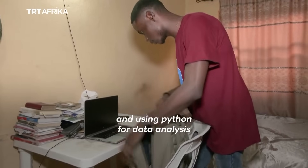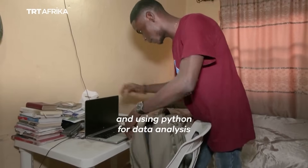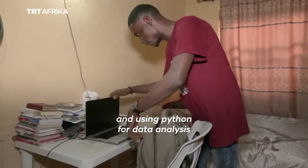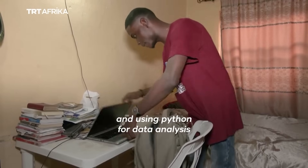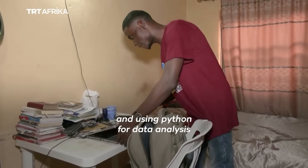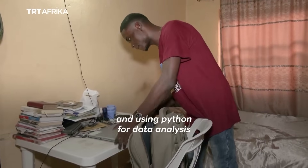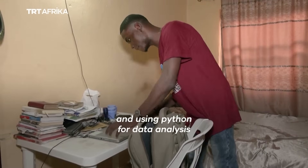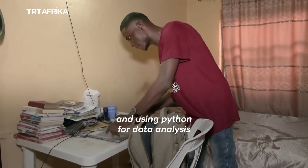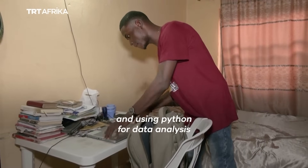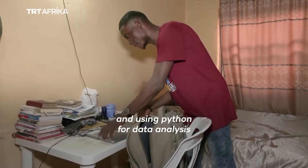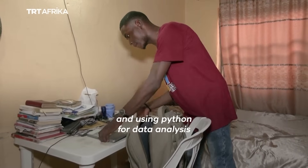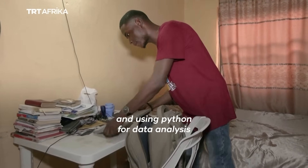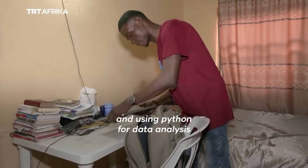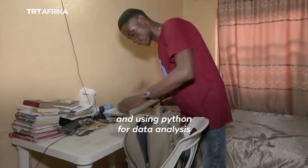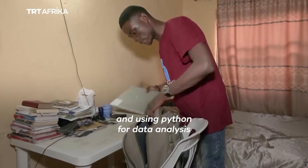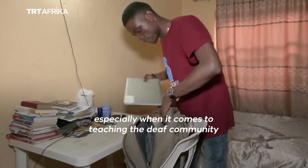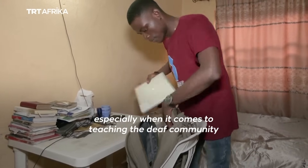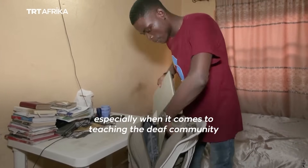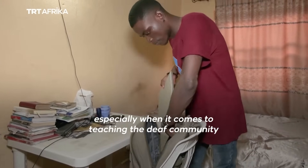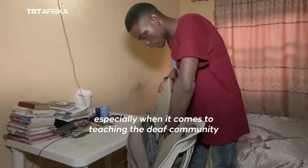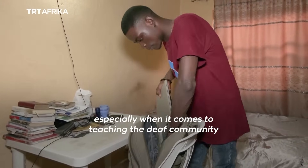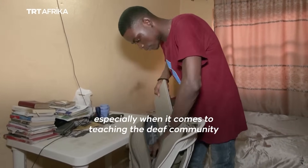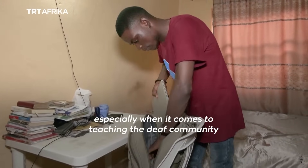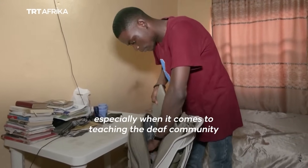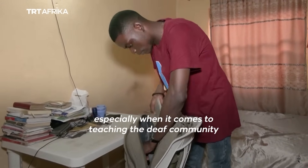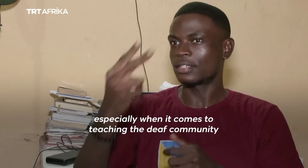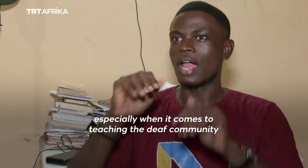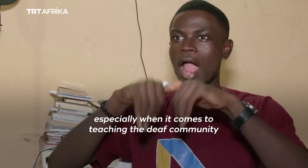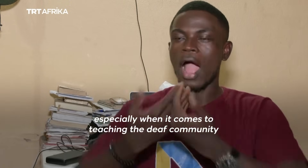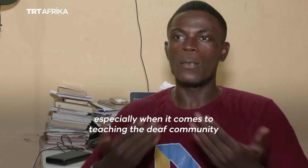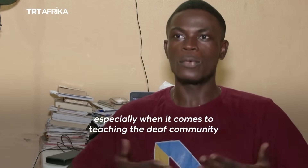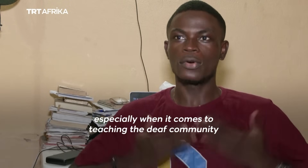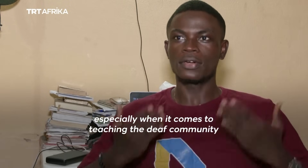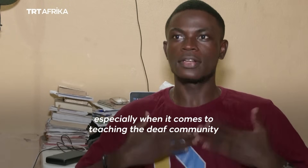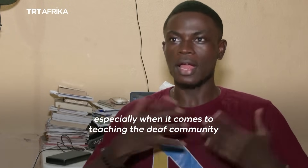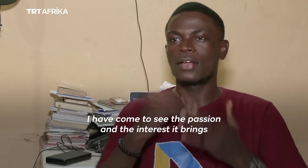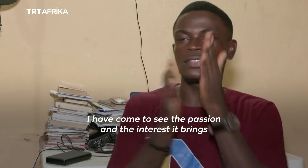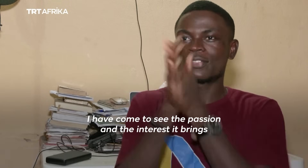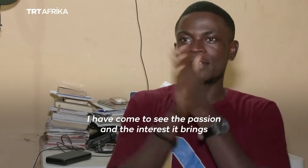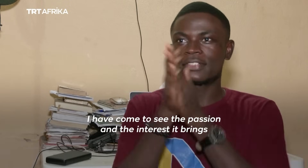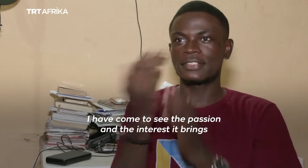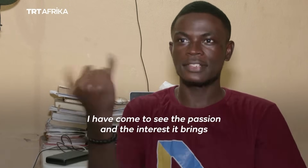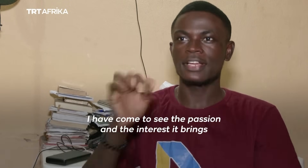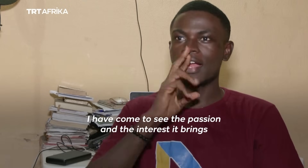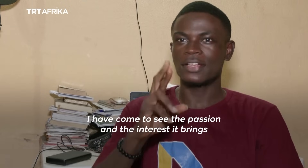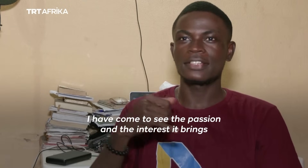And using Python for data analysis, especially when it comes to teaching the deaf community, I've come to see the passion